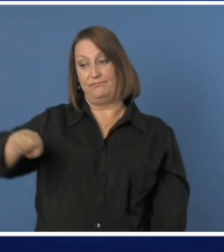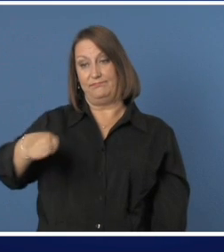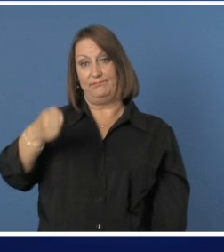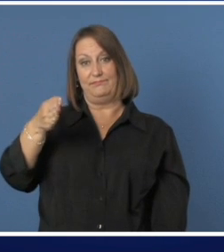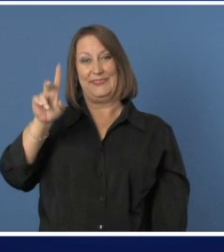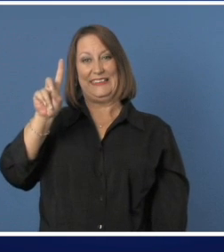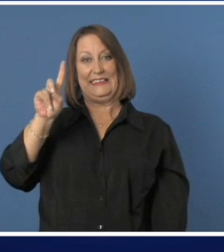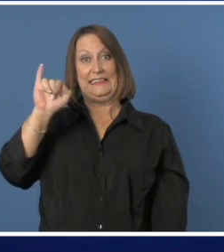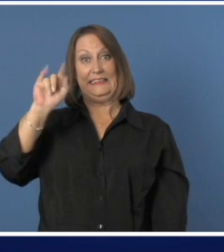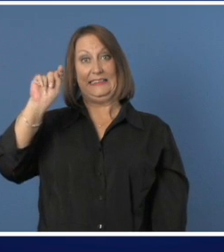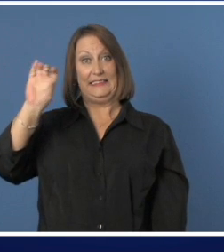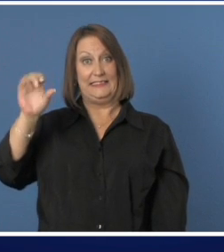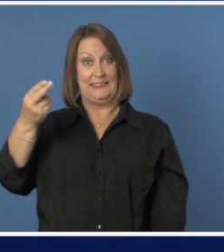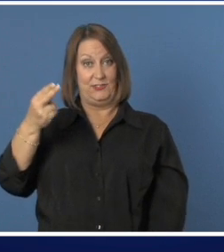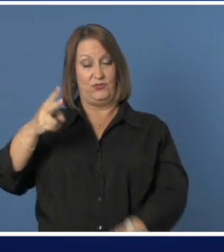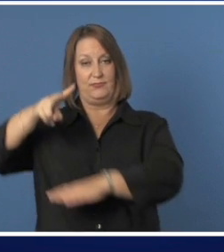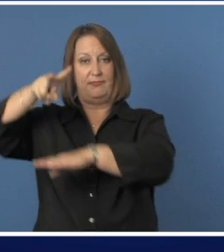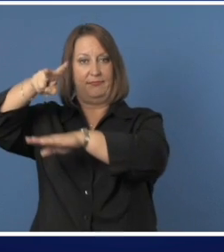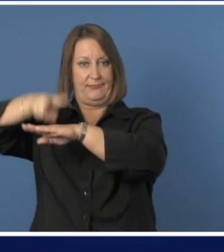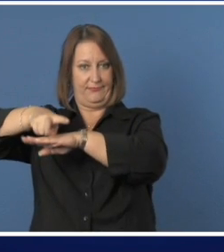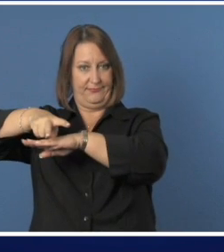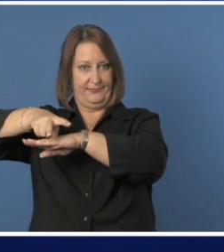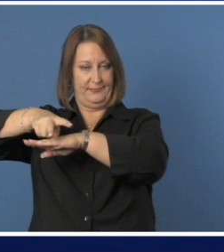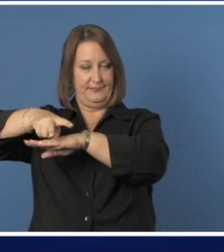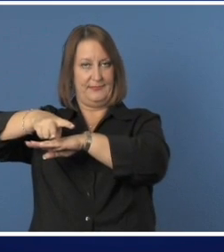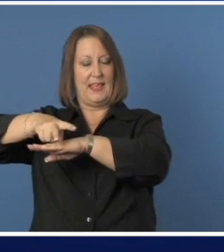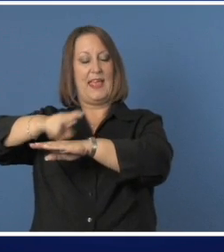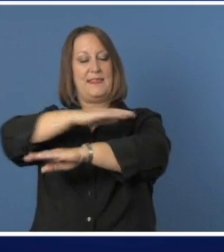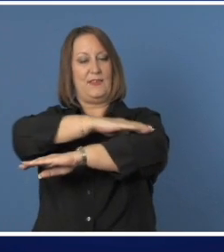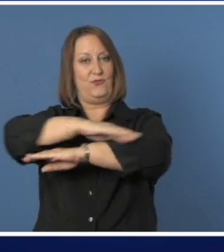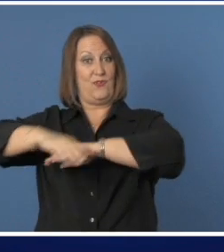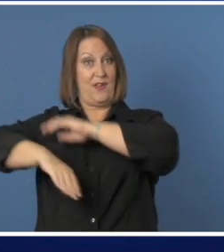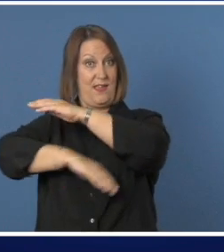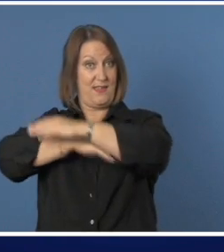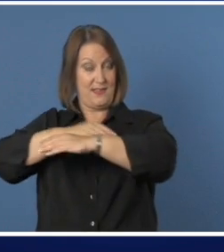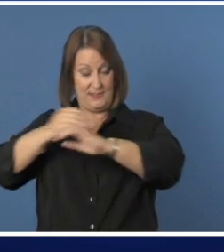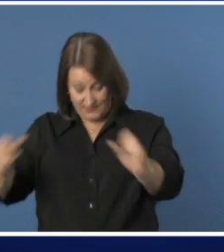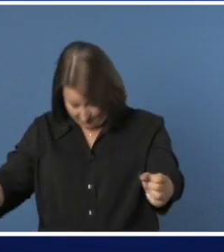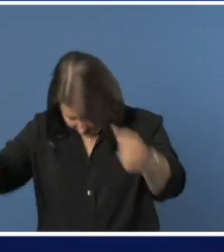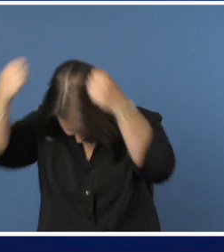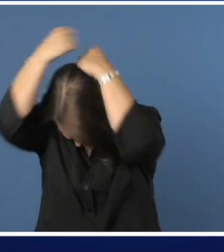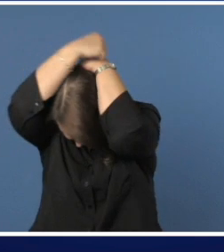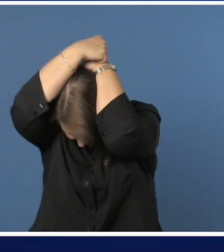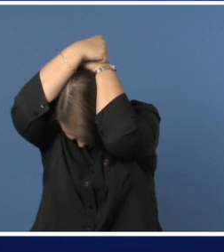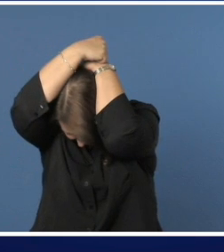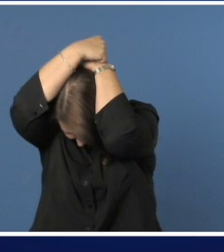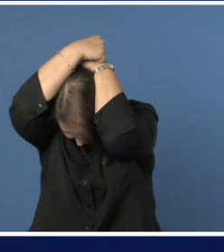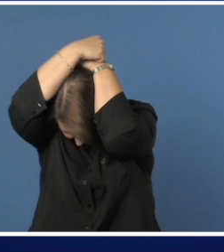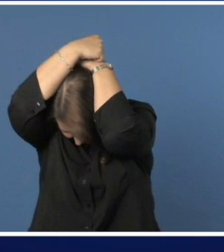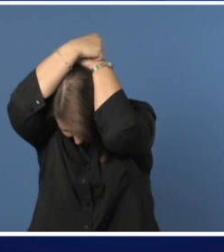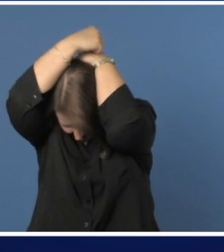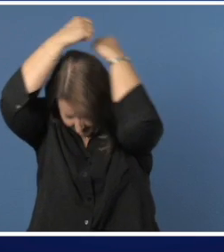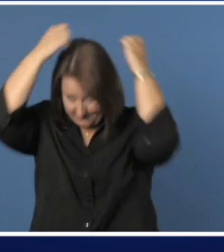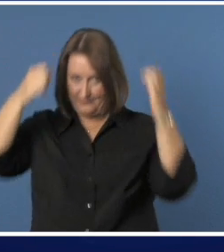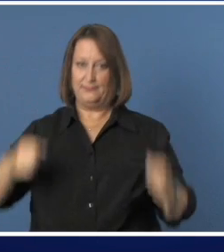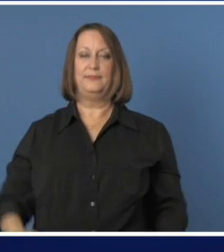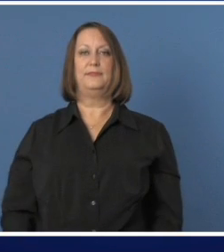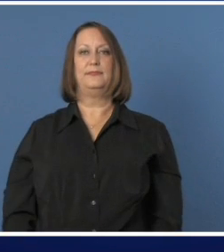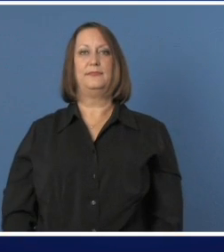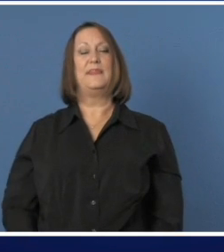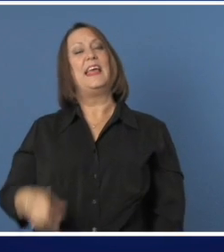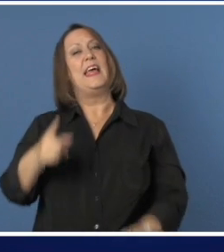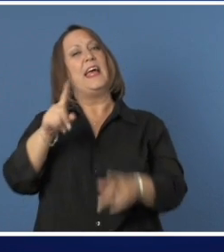lie flat in a nearby ditch or depression and cover your head with your hands